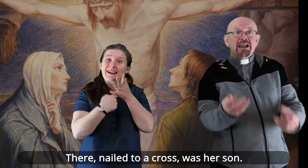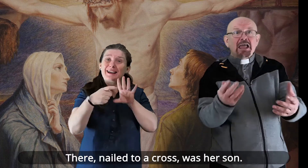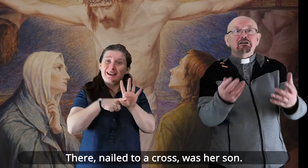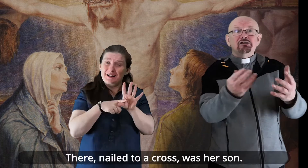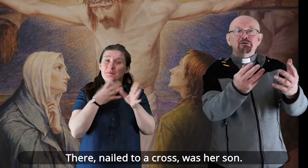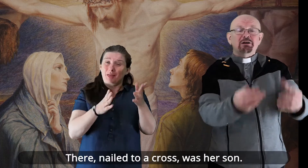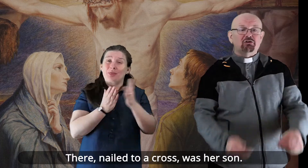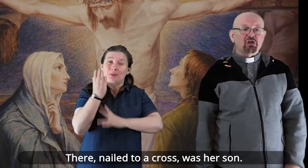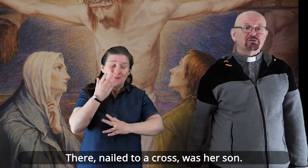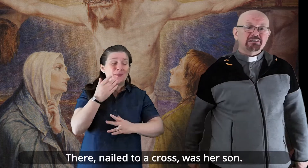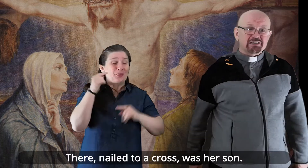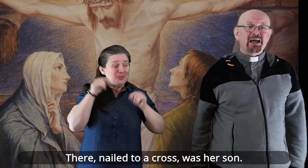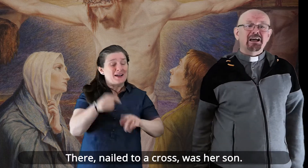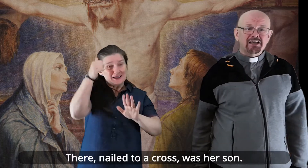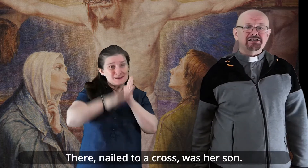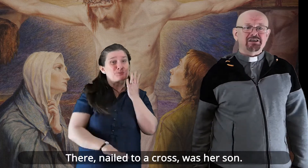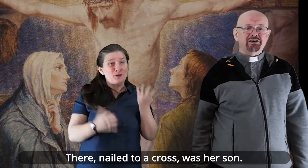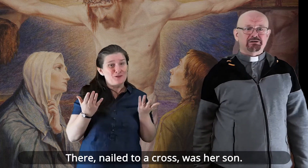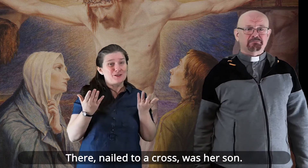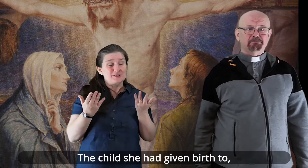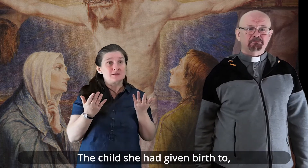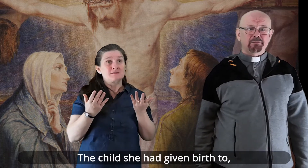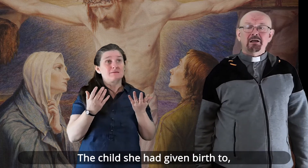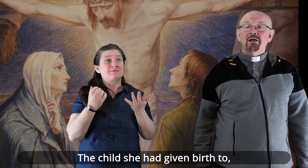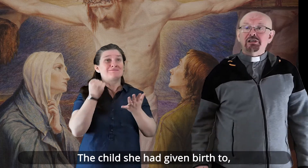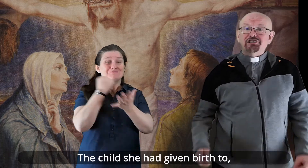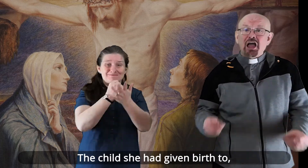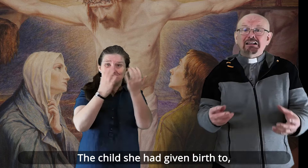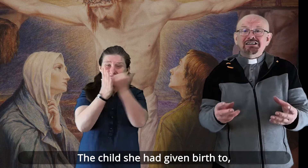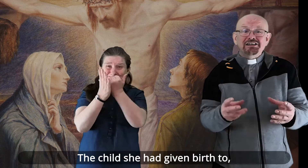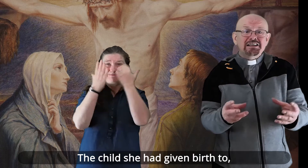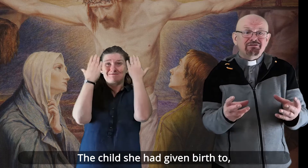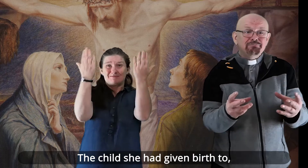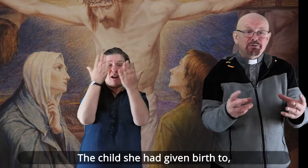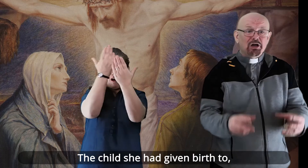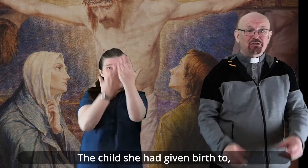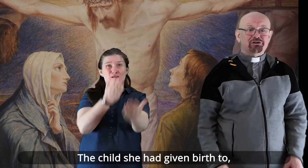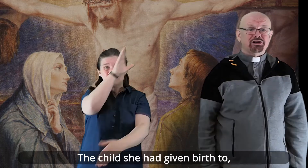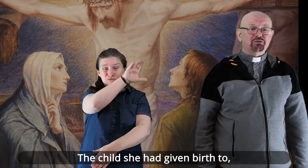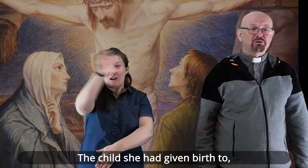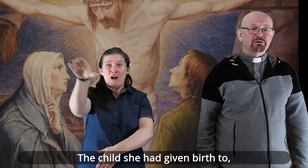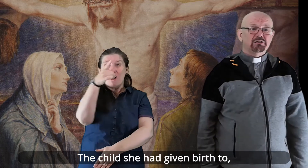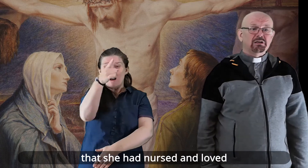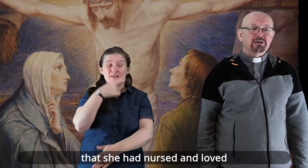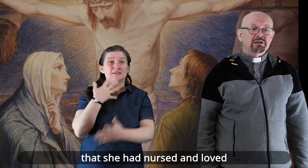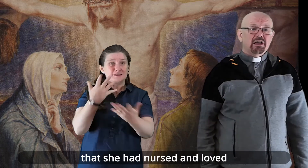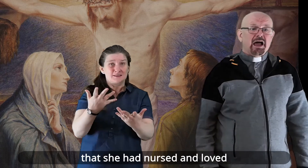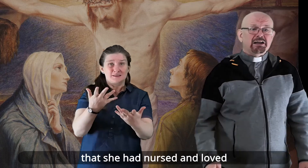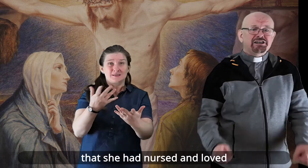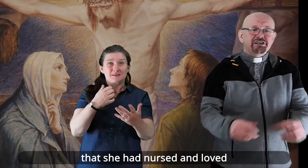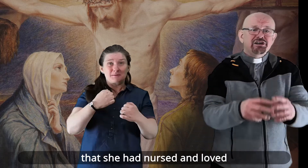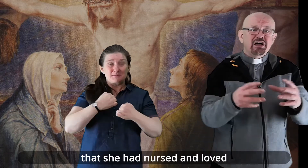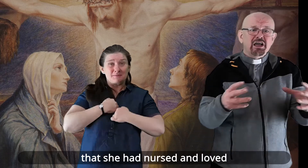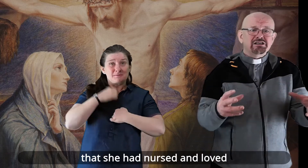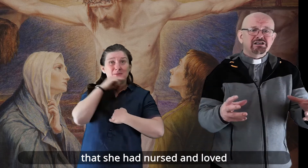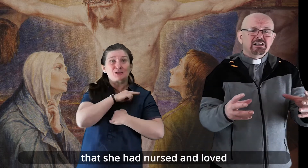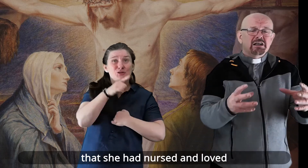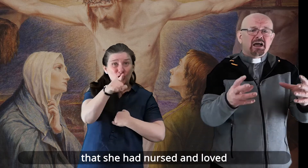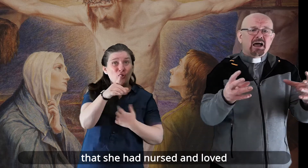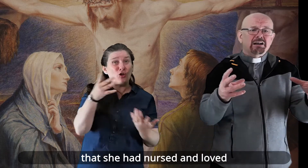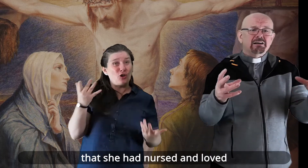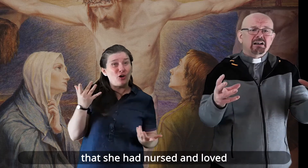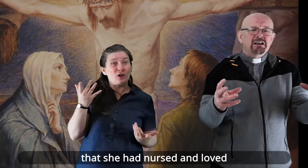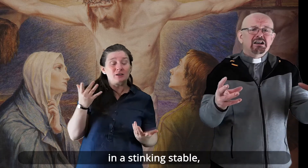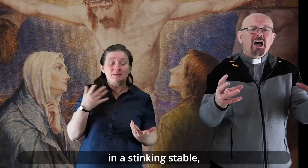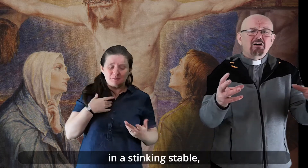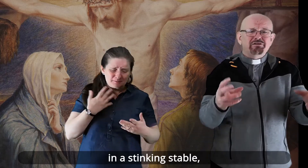There, nailed to a cross, was her son, the child she'd given birth to, how she'd nursed